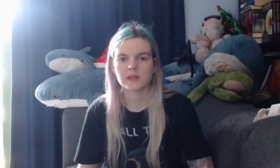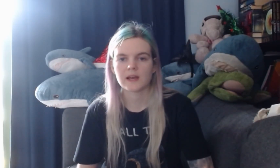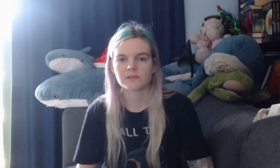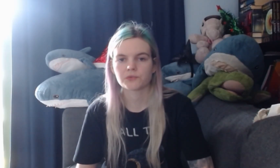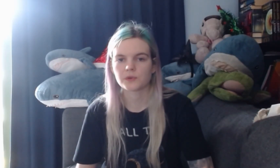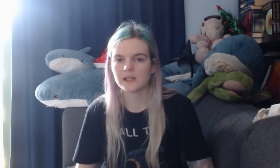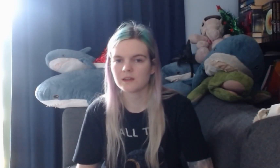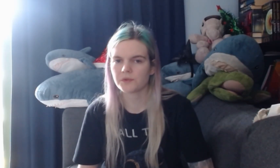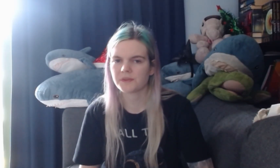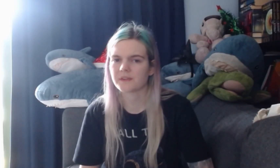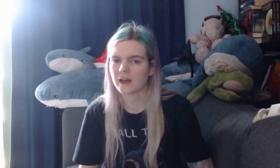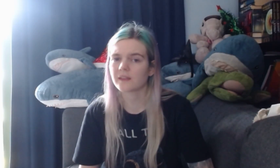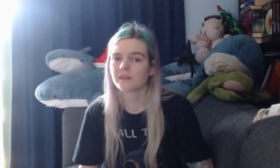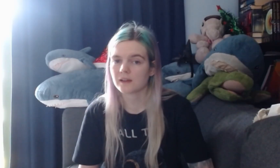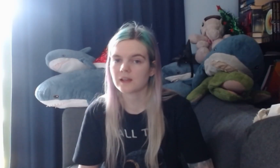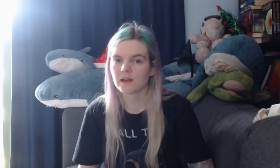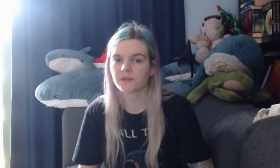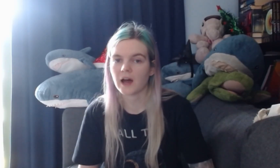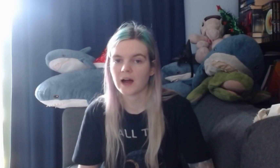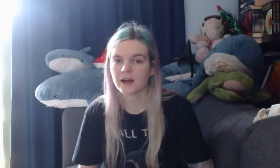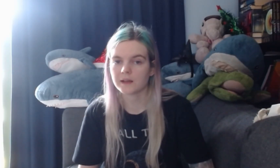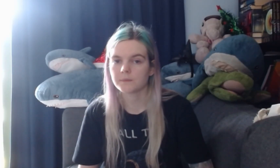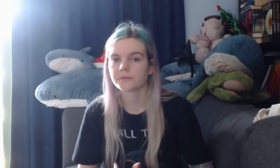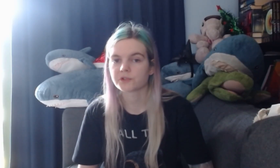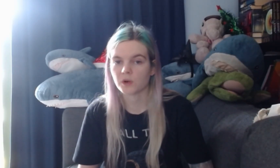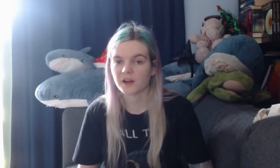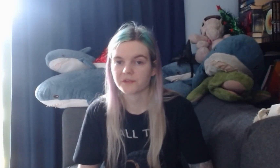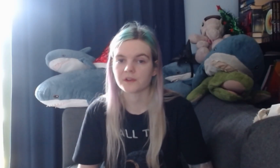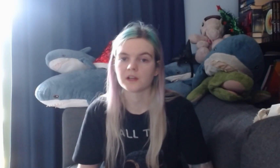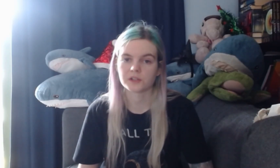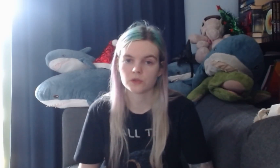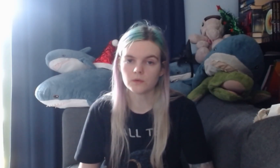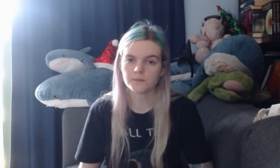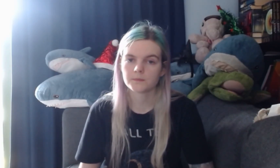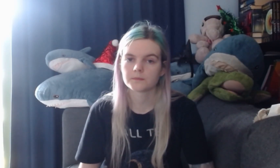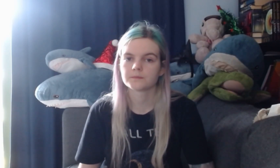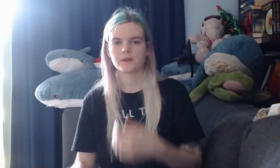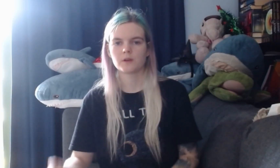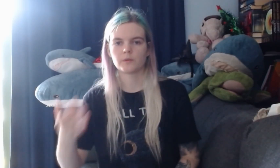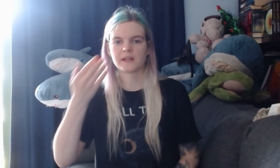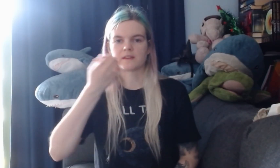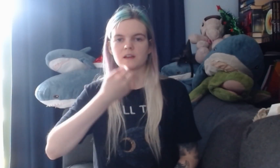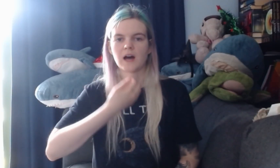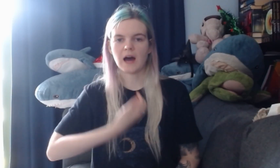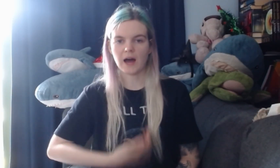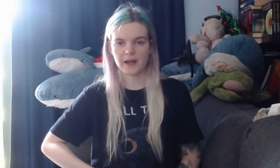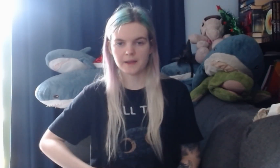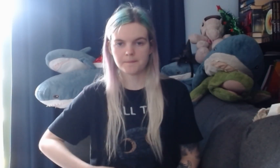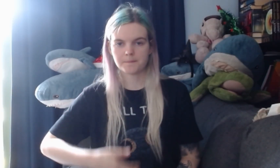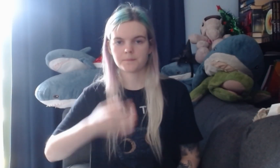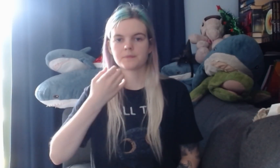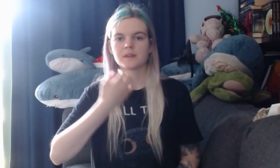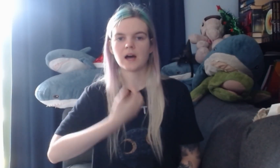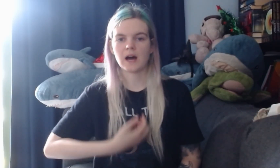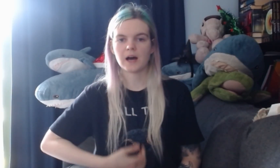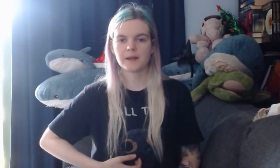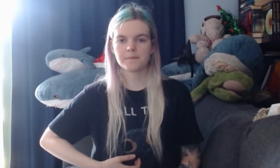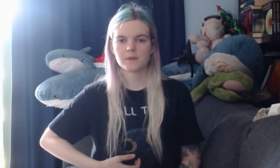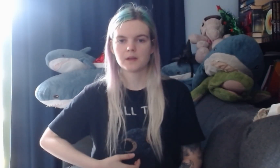get 3 different signs, I guess, I, trust and you. We get the I.